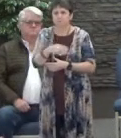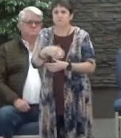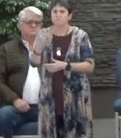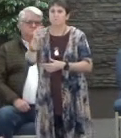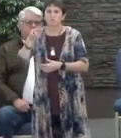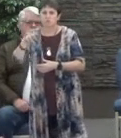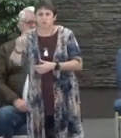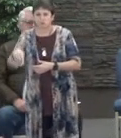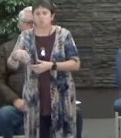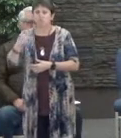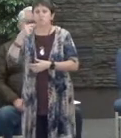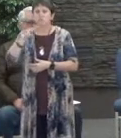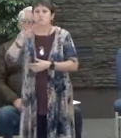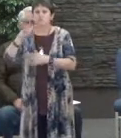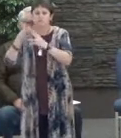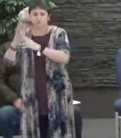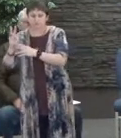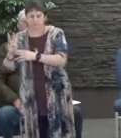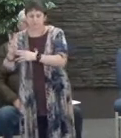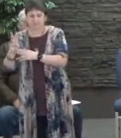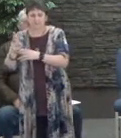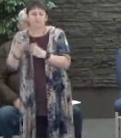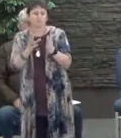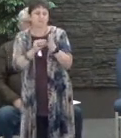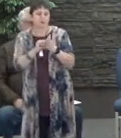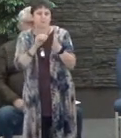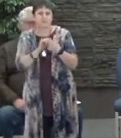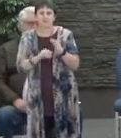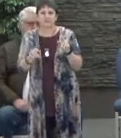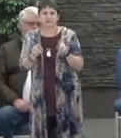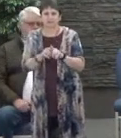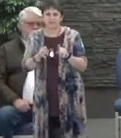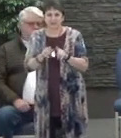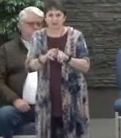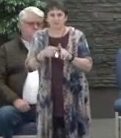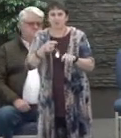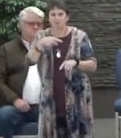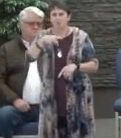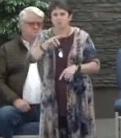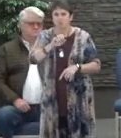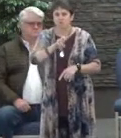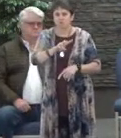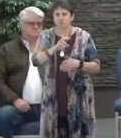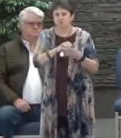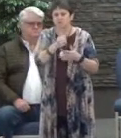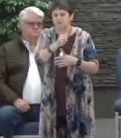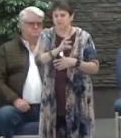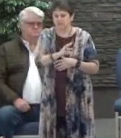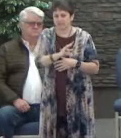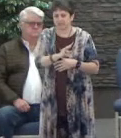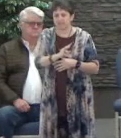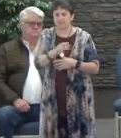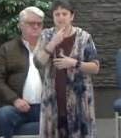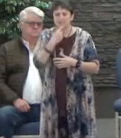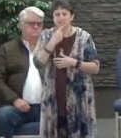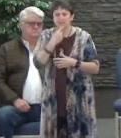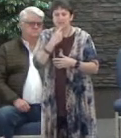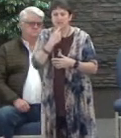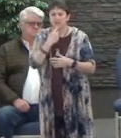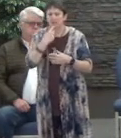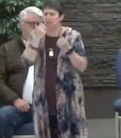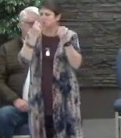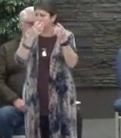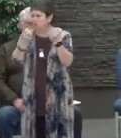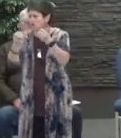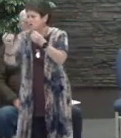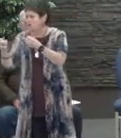15, 22, 24, 6. It echoes that one that Bob read from Proverbs 16 earlier, in saying that in a